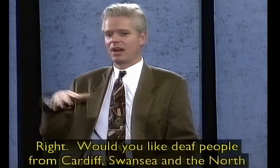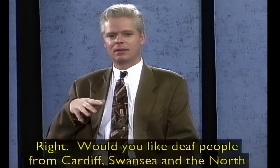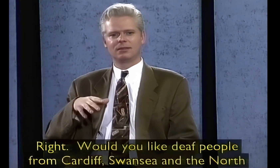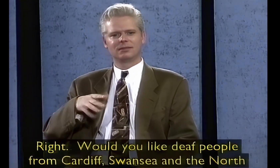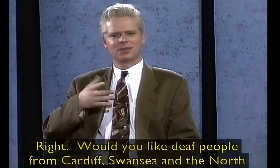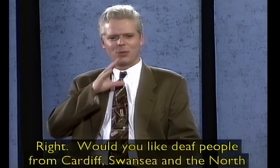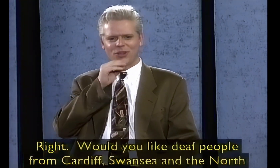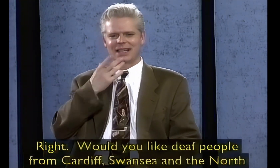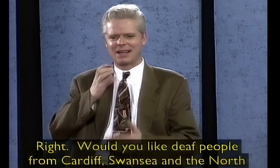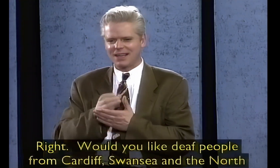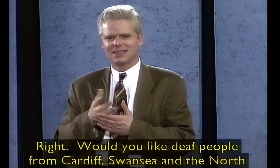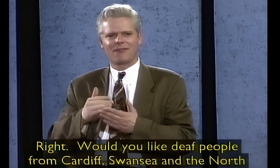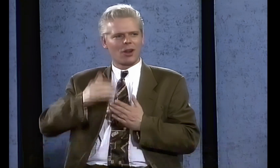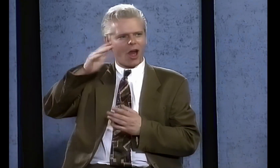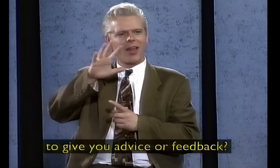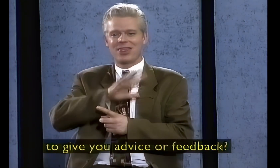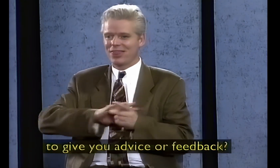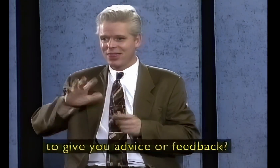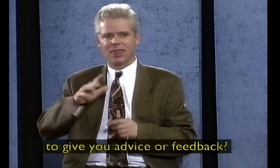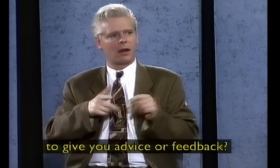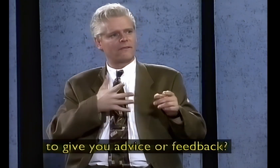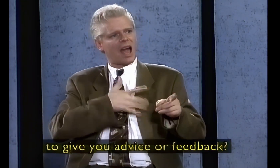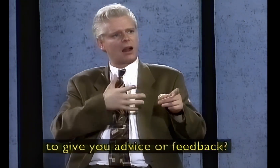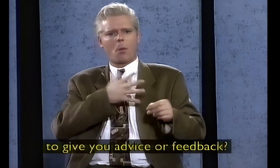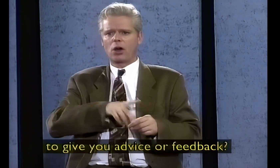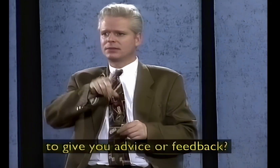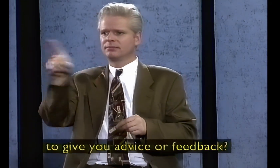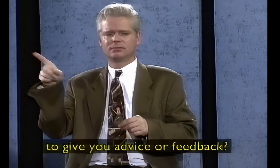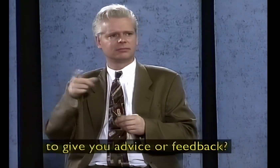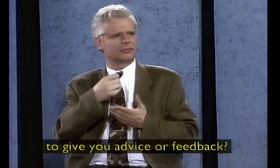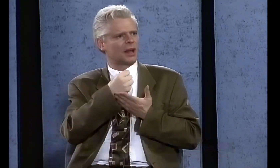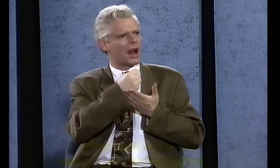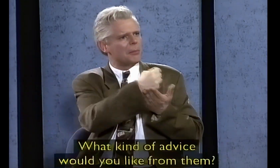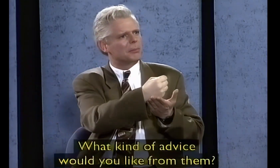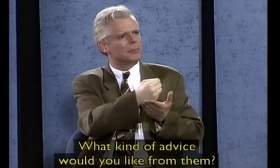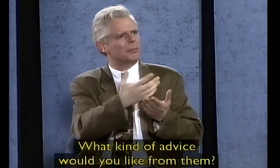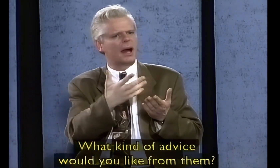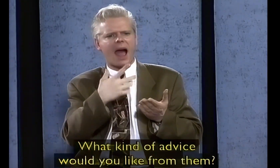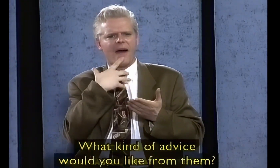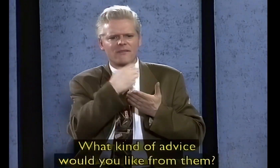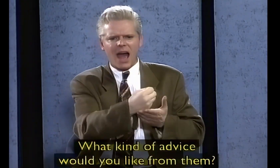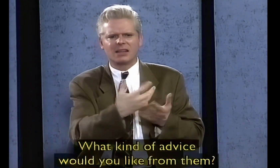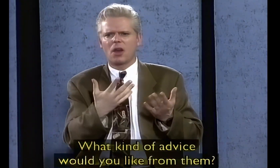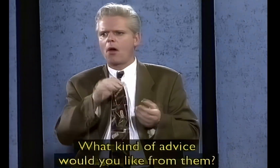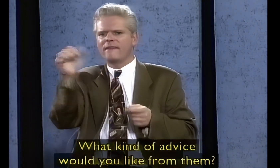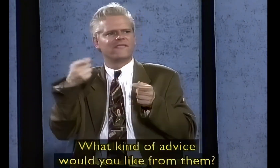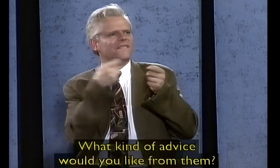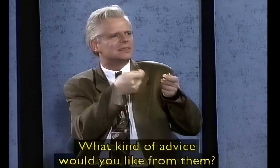Do you feel that, or would you like deaf people from Cardiff, Swansea and the north to give you advice